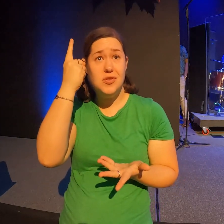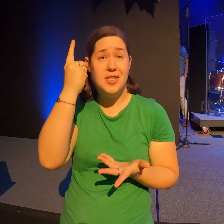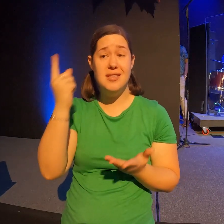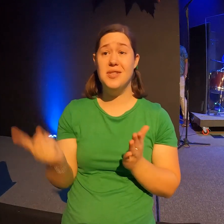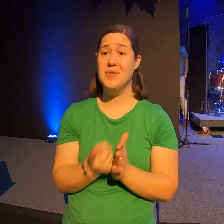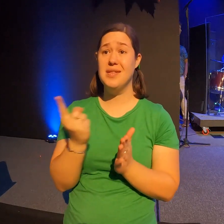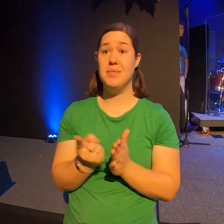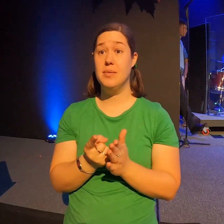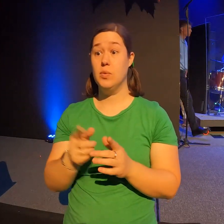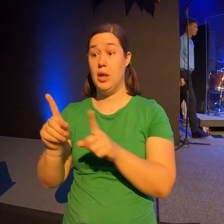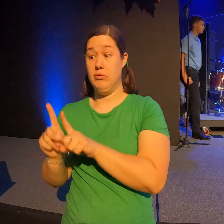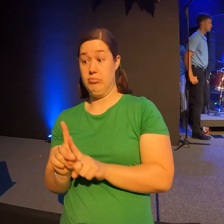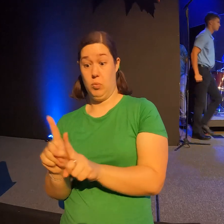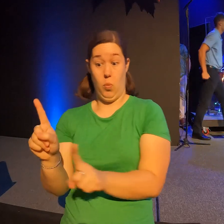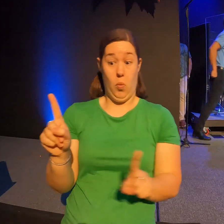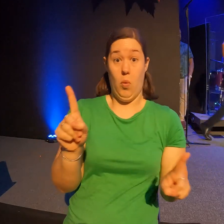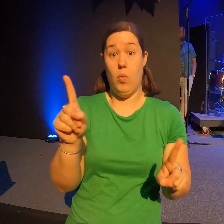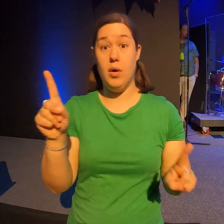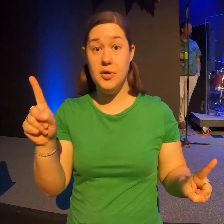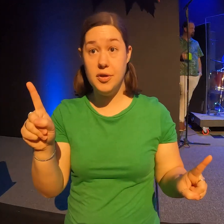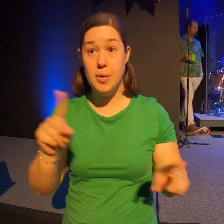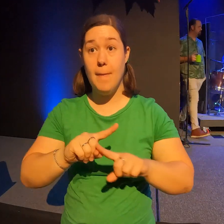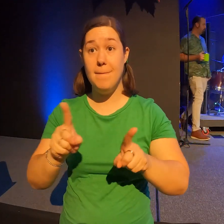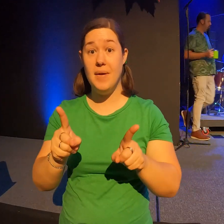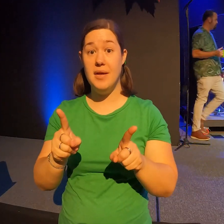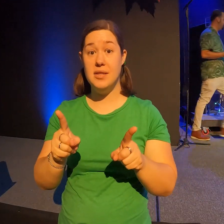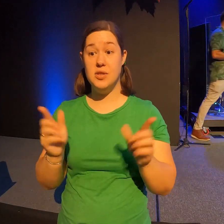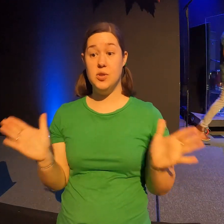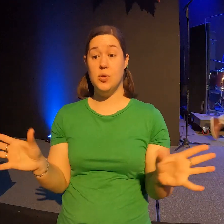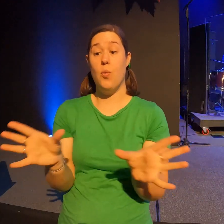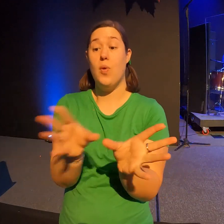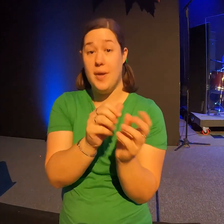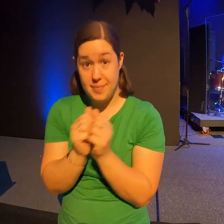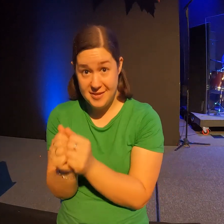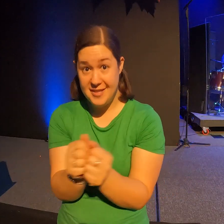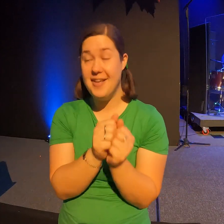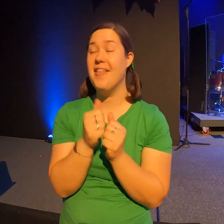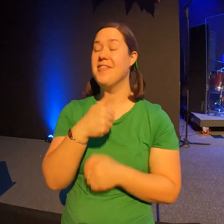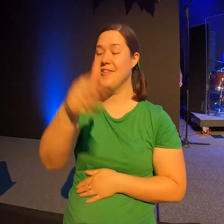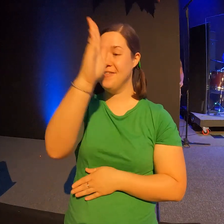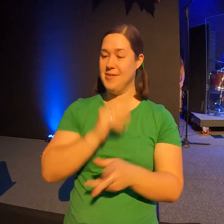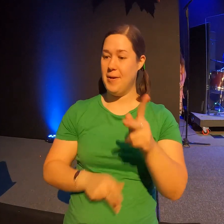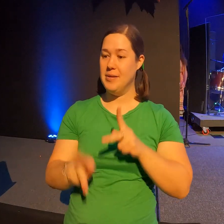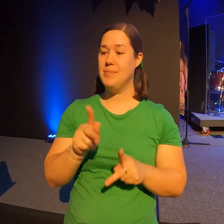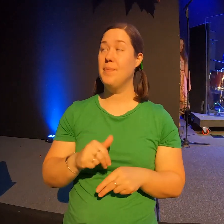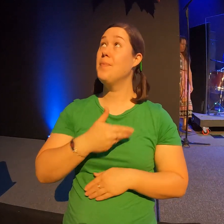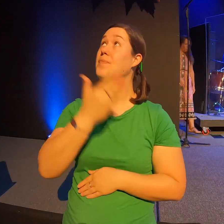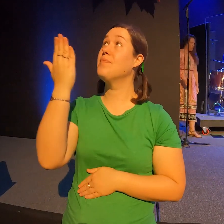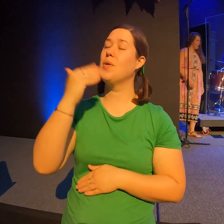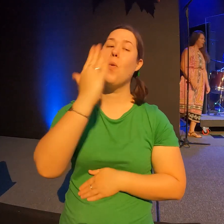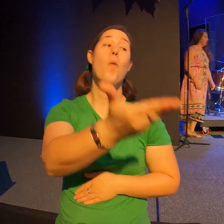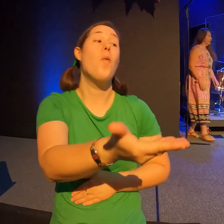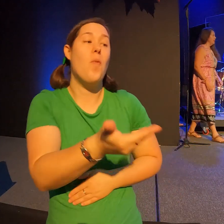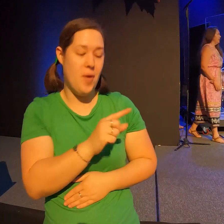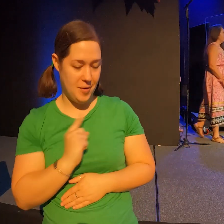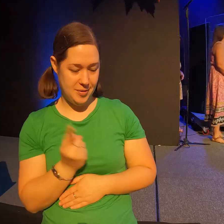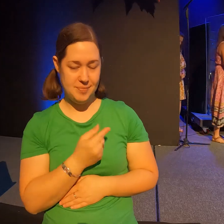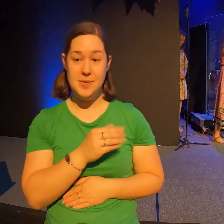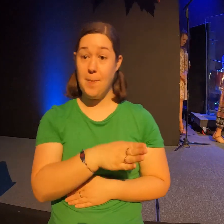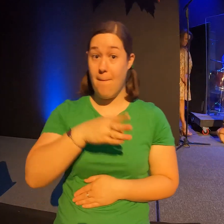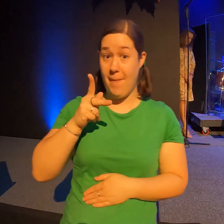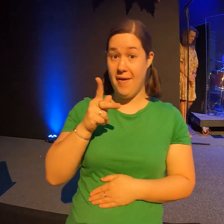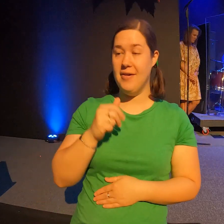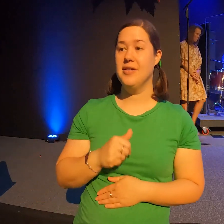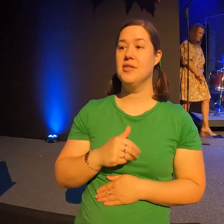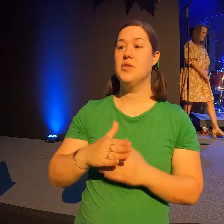come together as God's people, we realize that we are welcomed back. And so I invite us just to open this time of worship with an invitation for